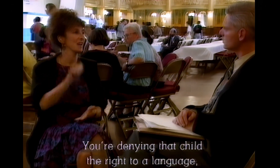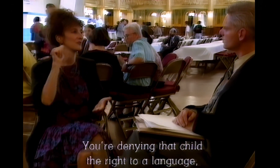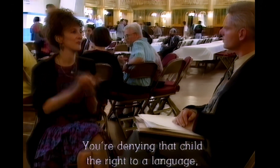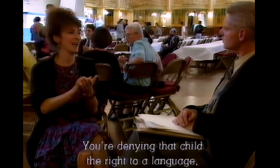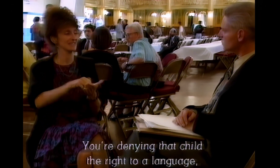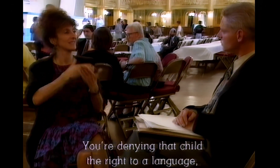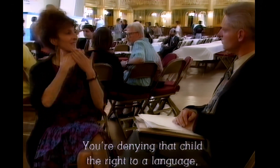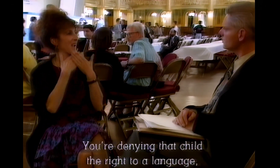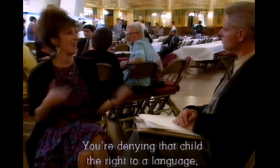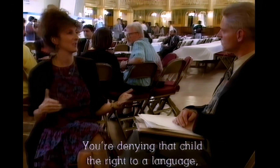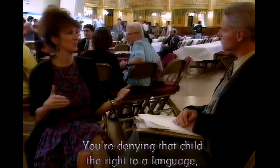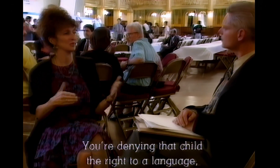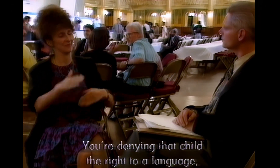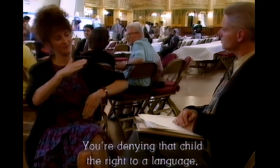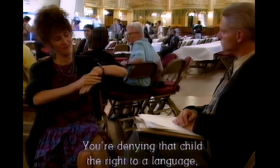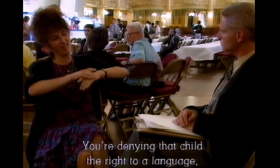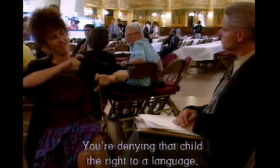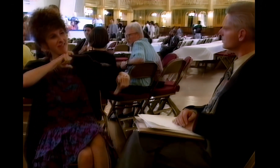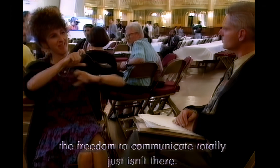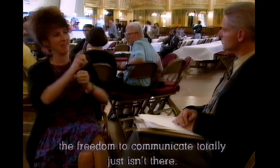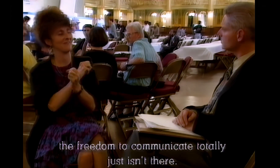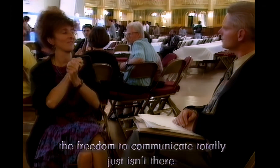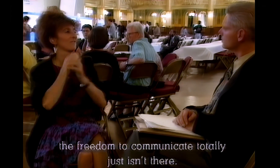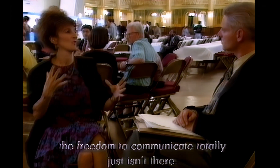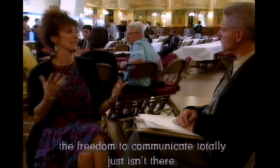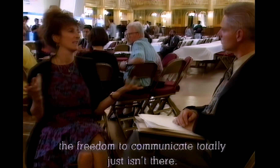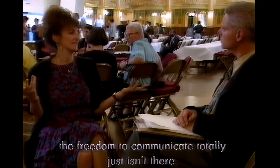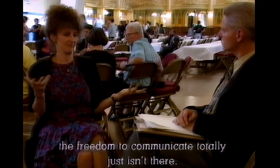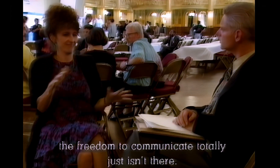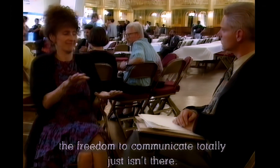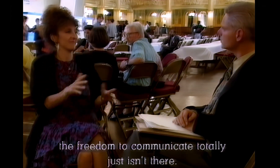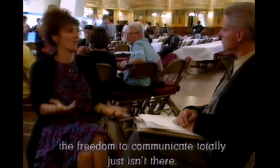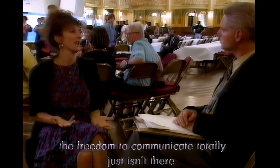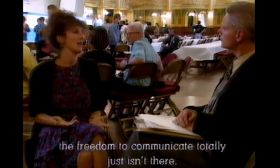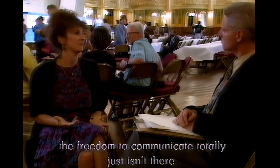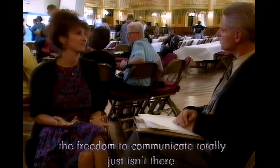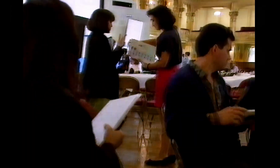you're denying that child the right to a language. The freedom to communicate totally just isn't there.